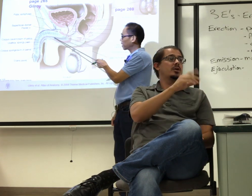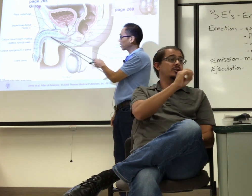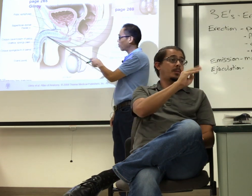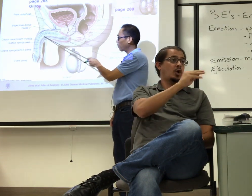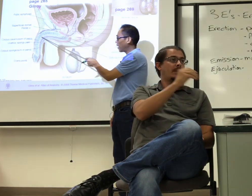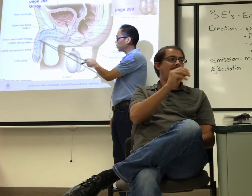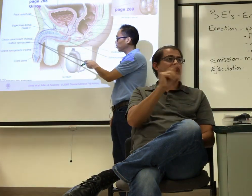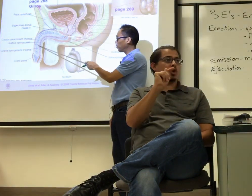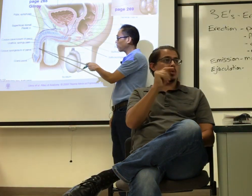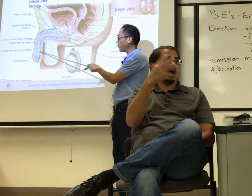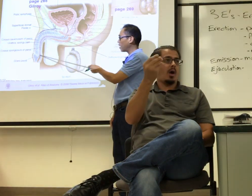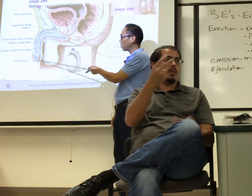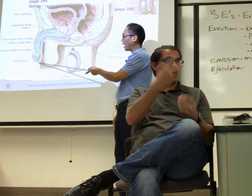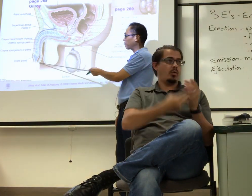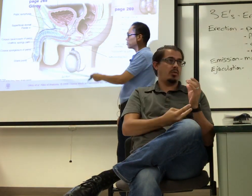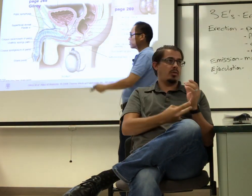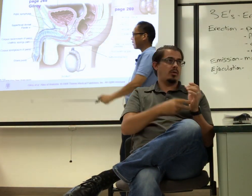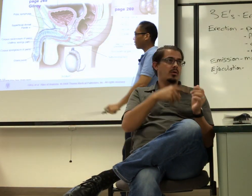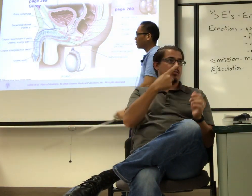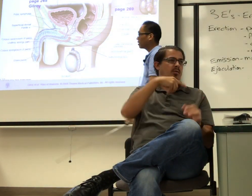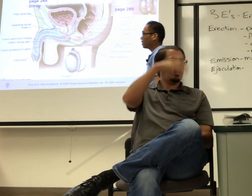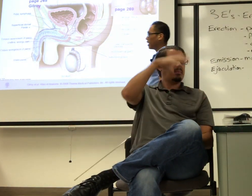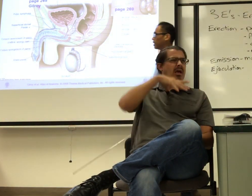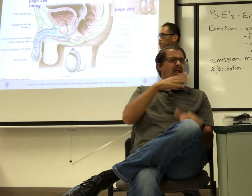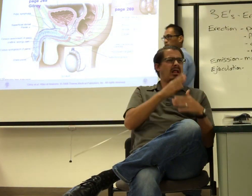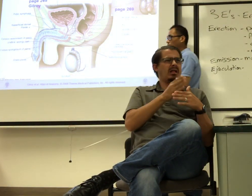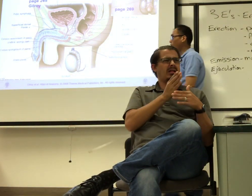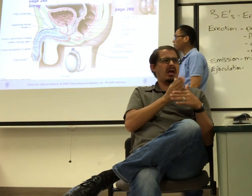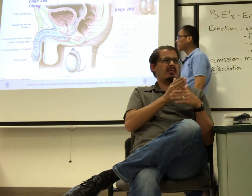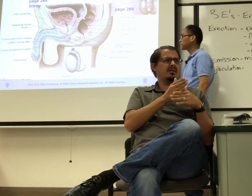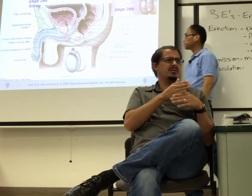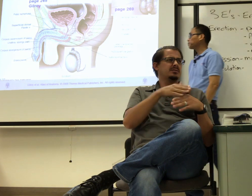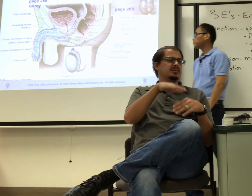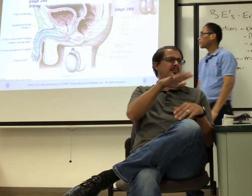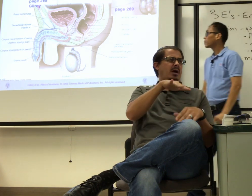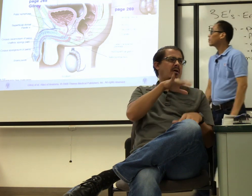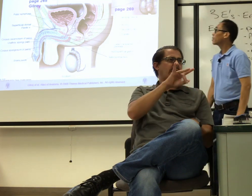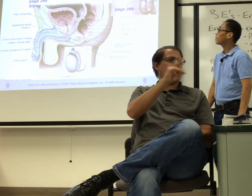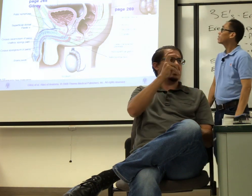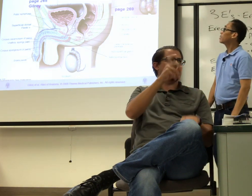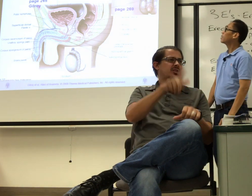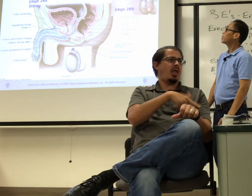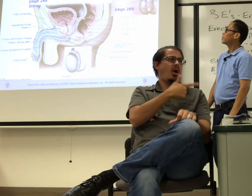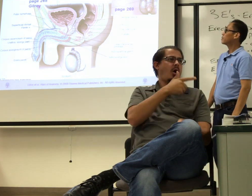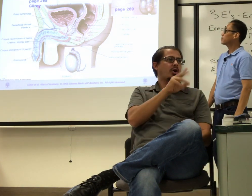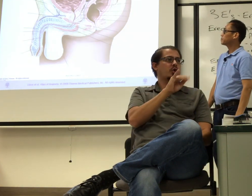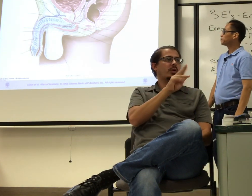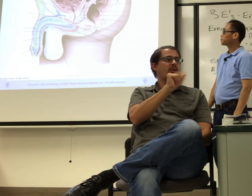urine. You kind of go out that too. On the male, on average, is about 8 inches long.